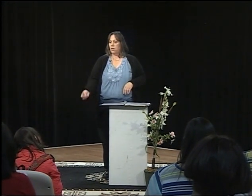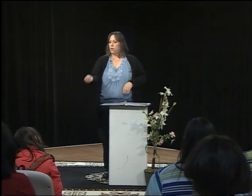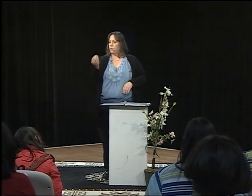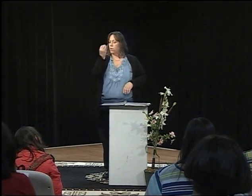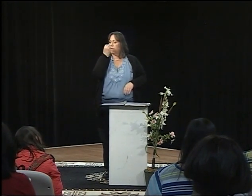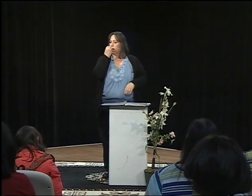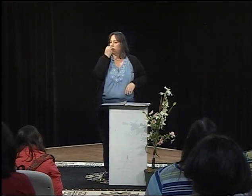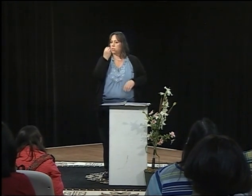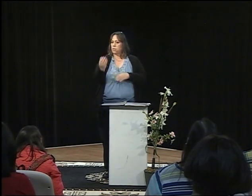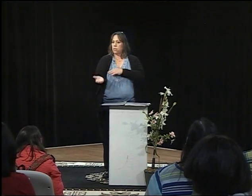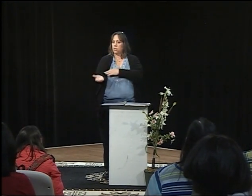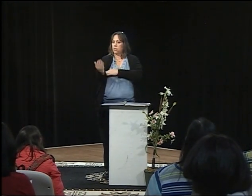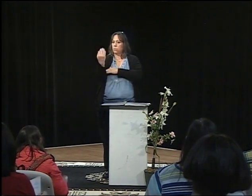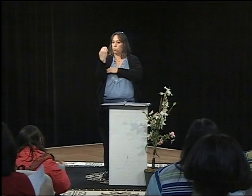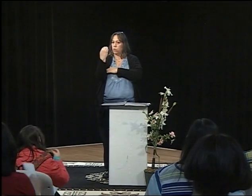we're going to eat in the morning.